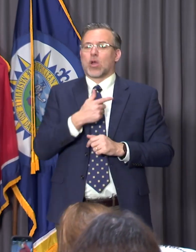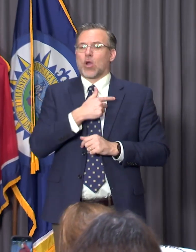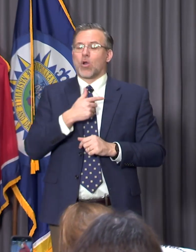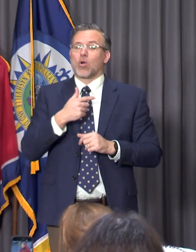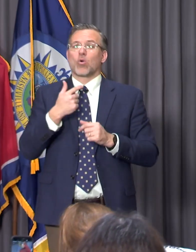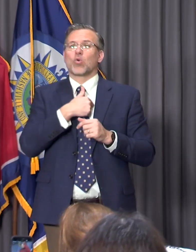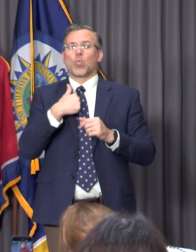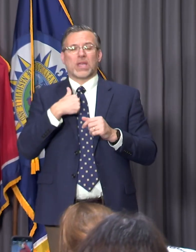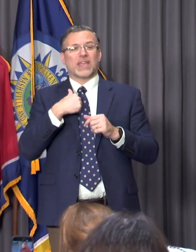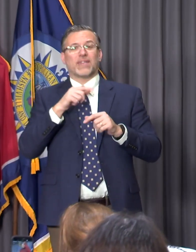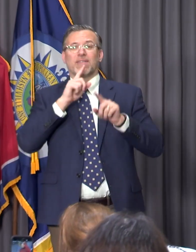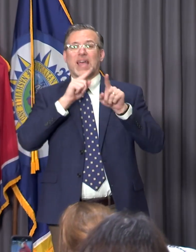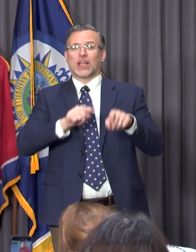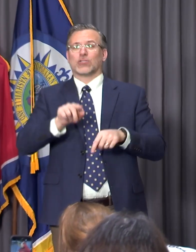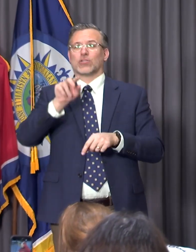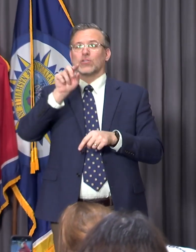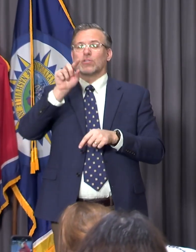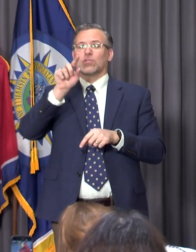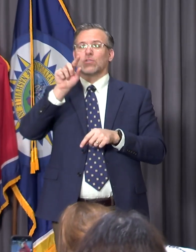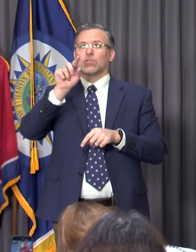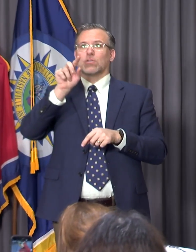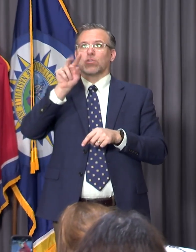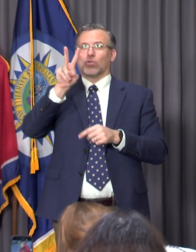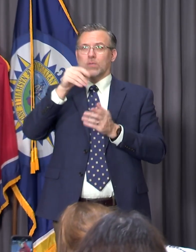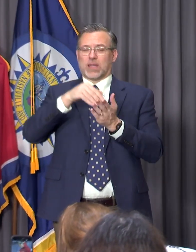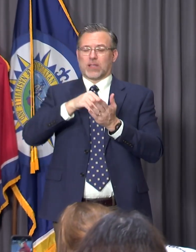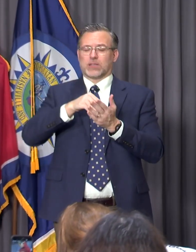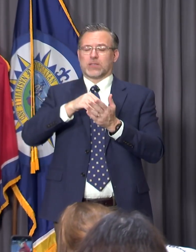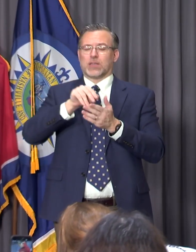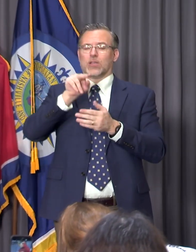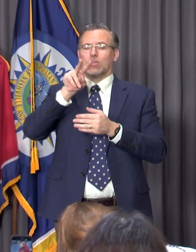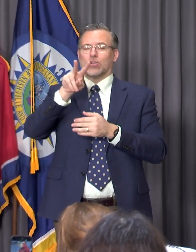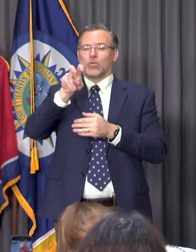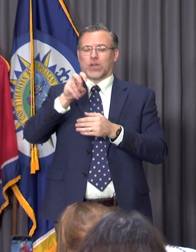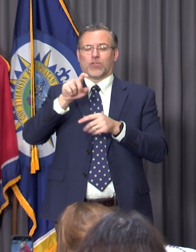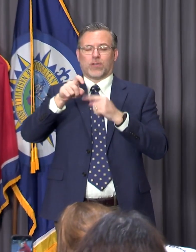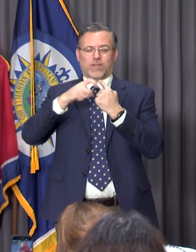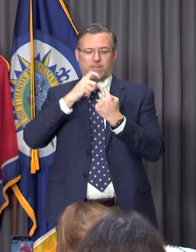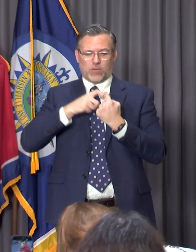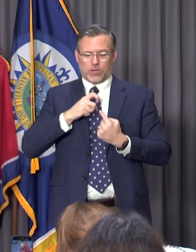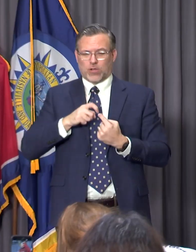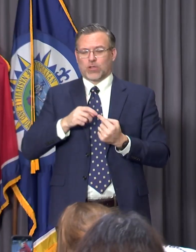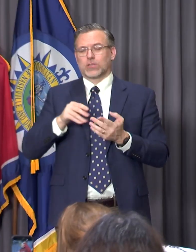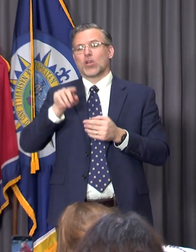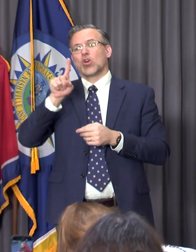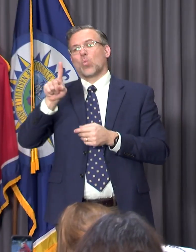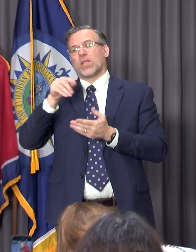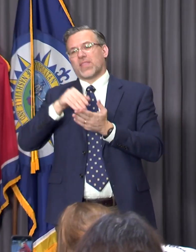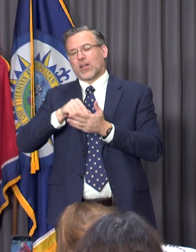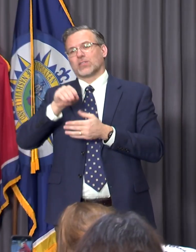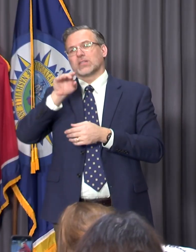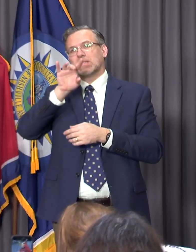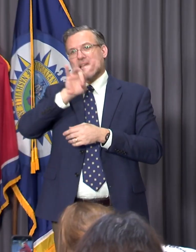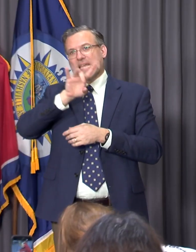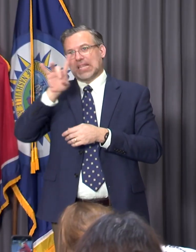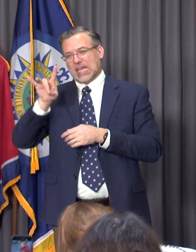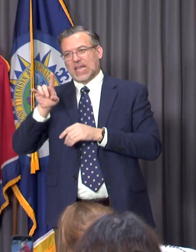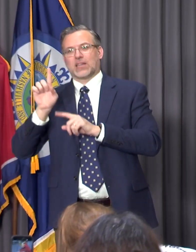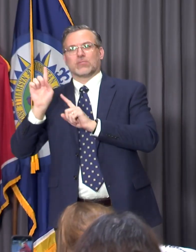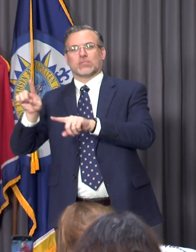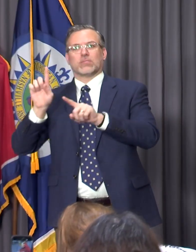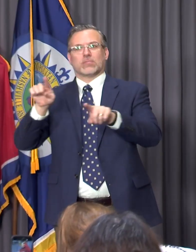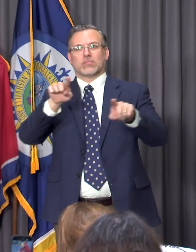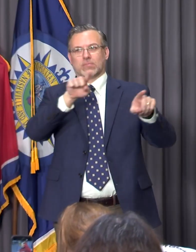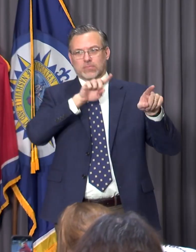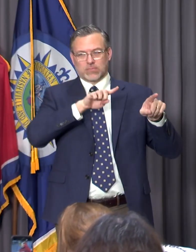we've answered 20,200 phone calls, and we made 1,188 field customer service emergency